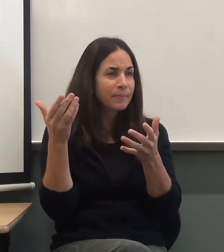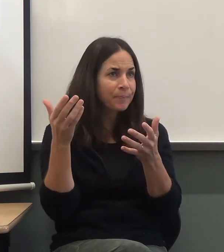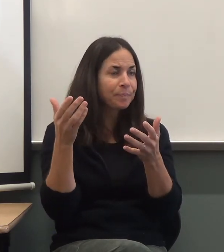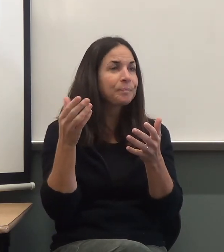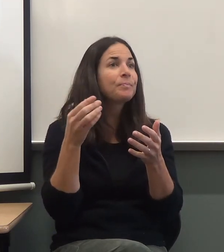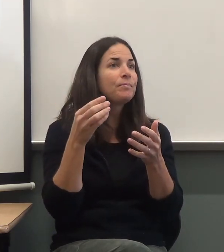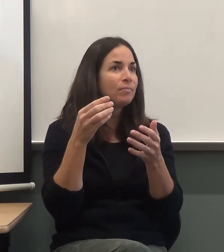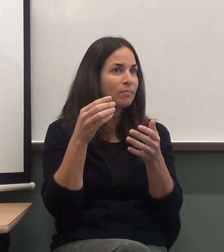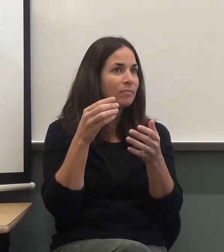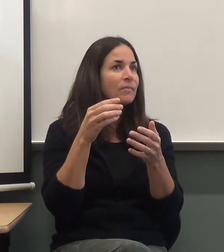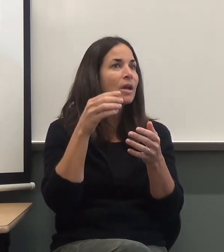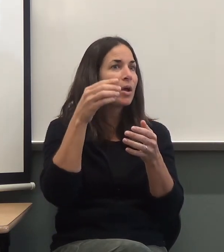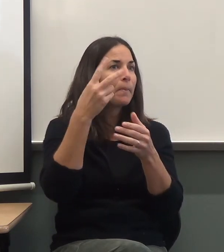are both negative.